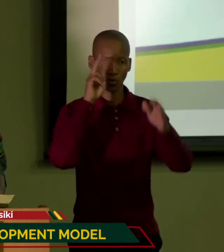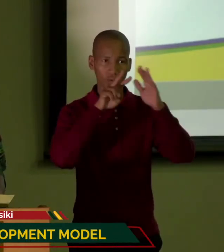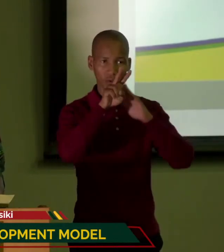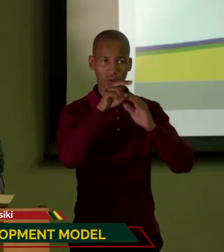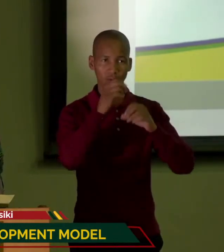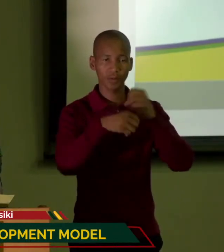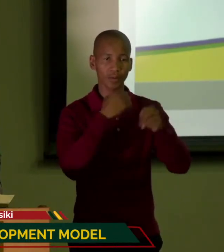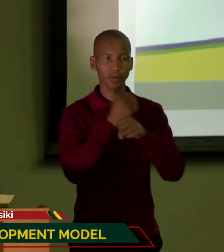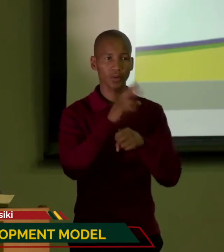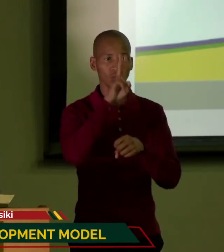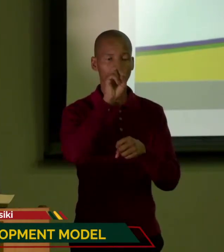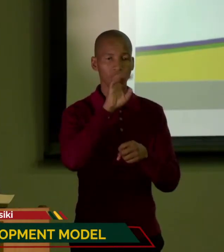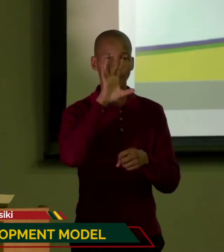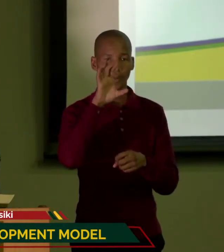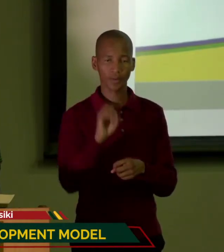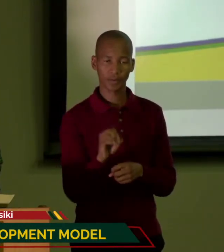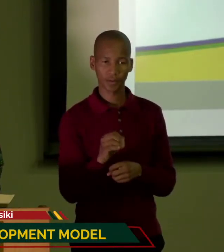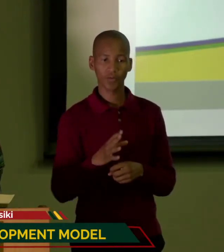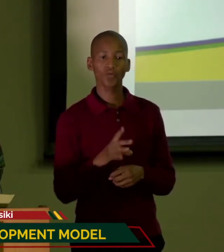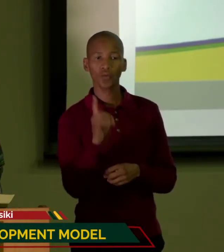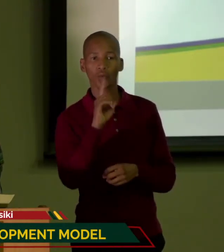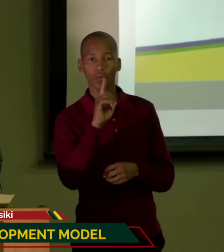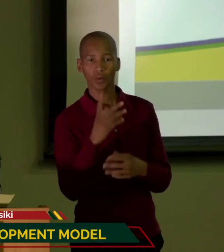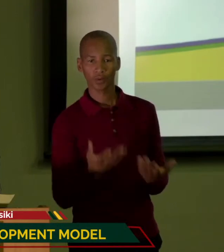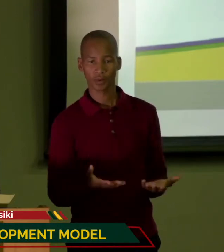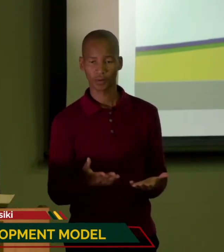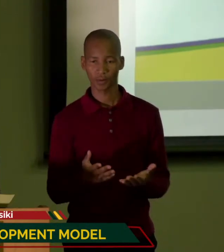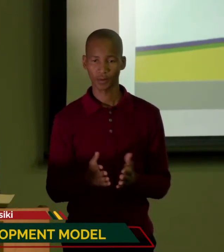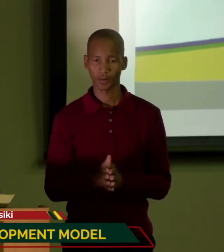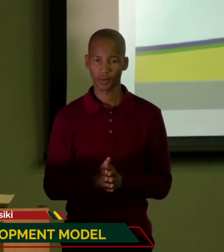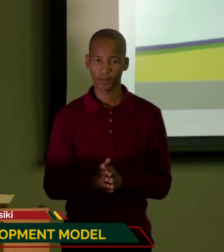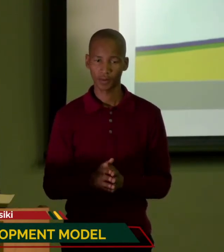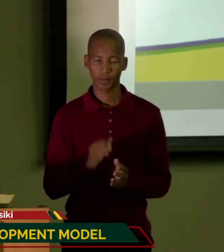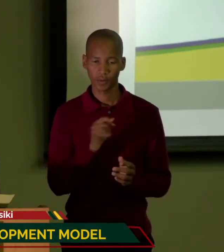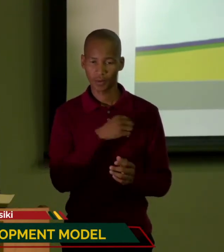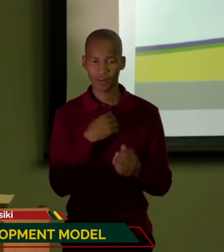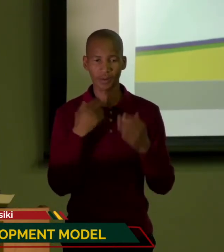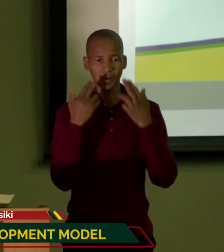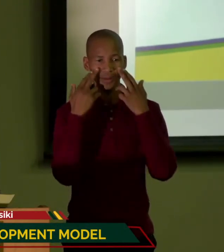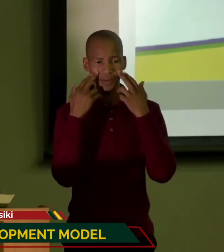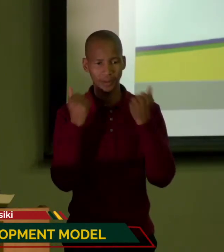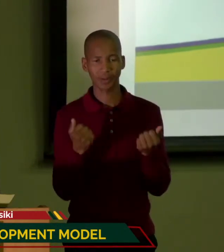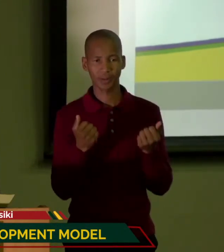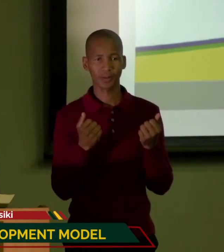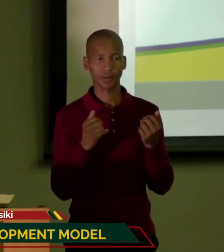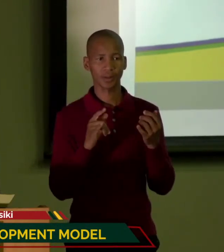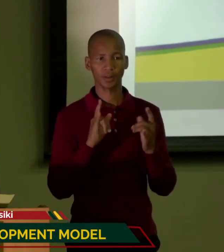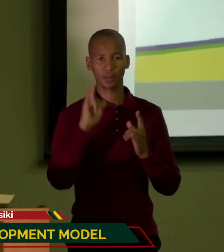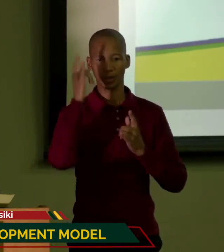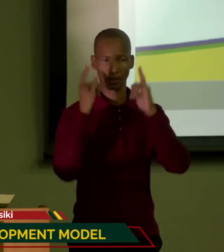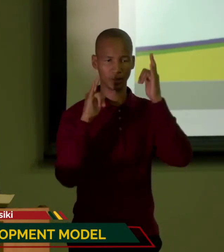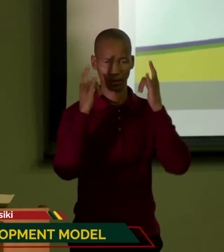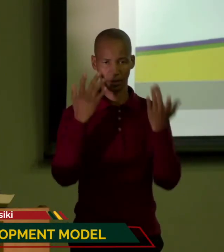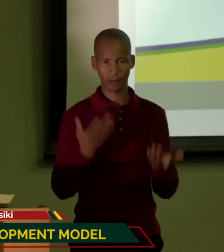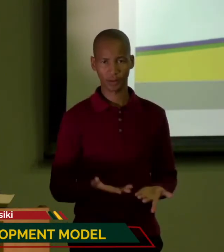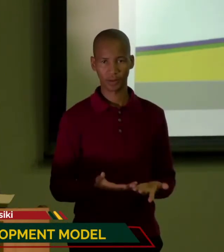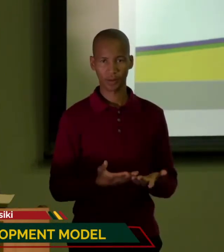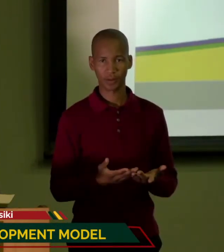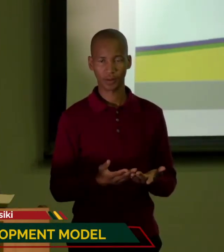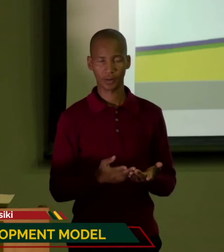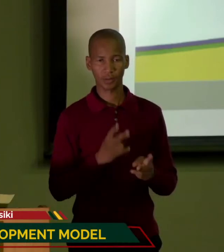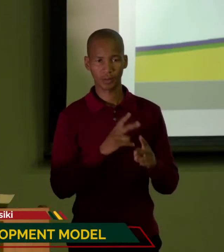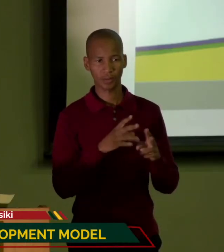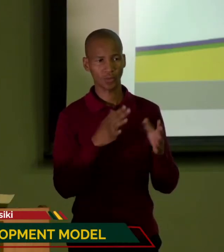sathi masitsho sifuna a smart coastal city anchored by thriving